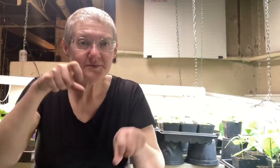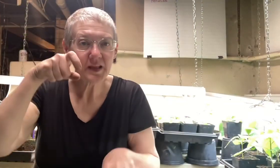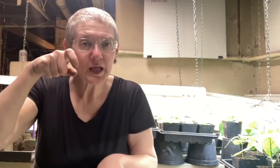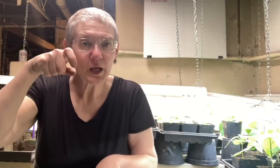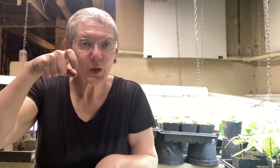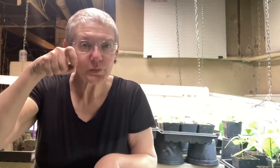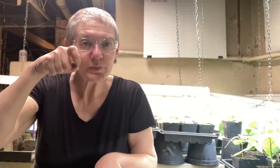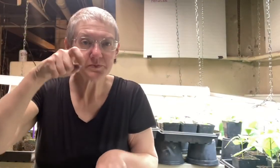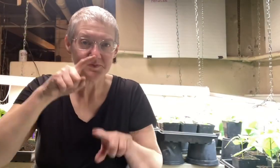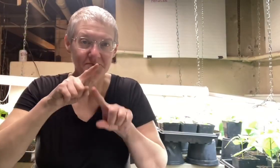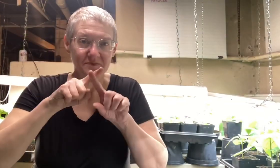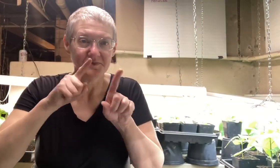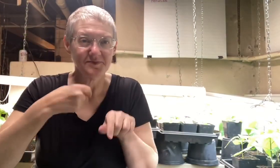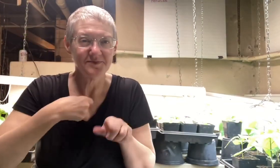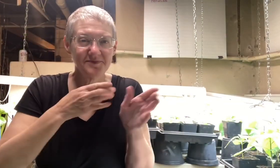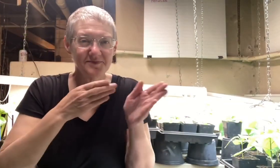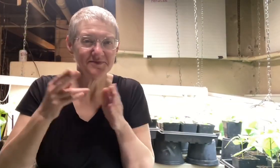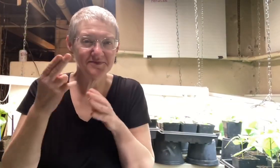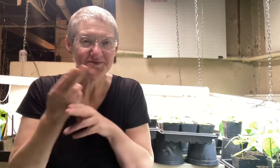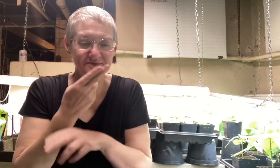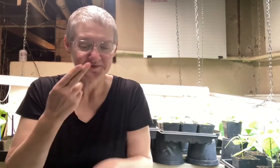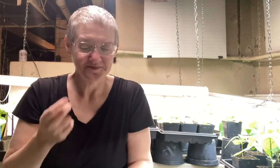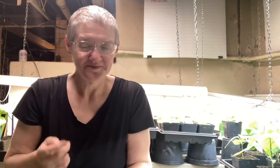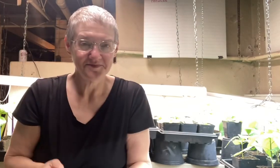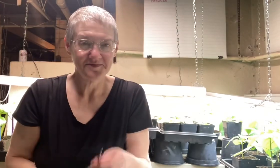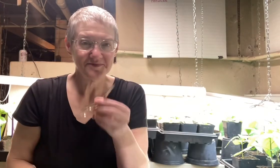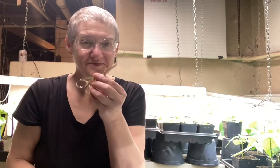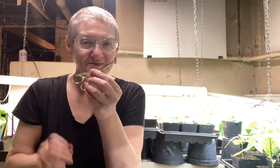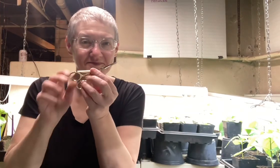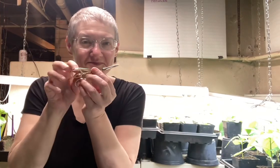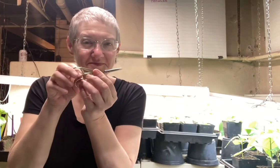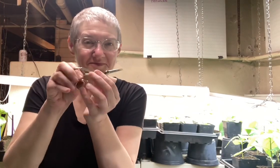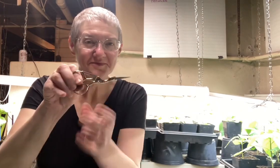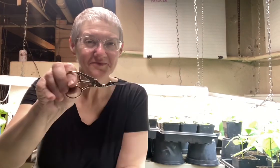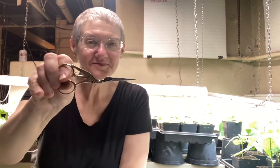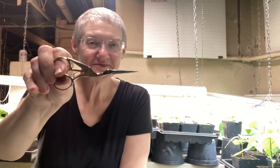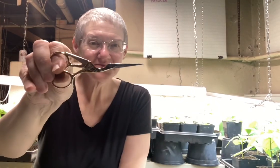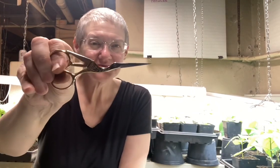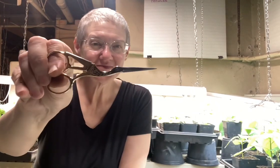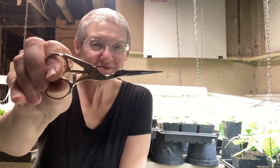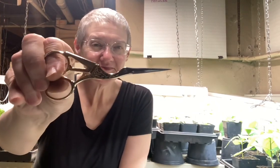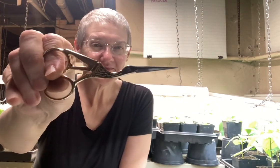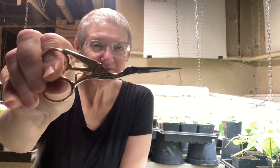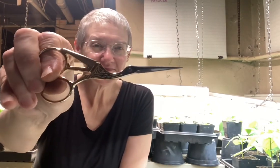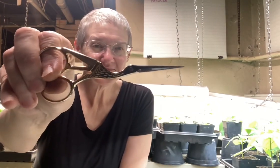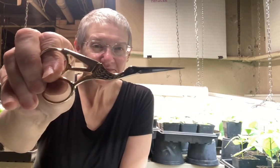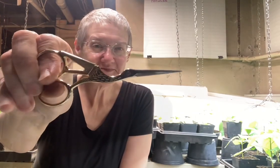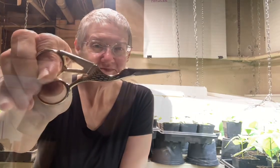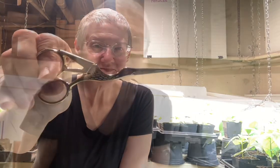Now you can just use your fingers to pinch them back, but I'm going to use these embroidery scissors.